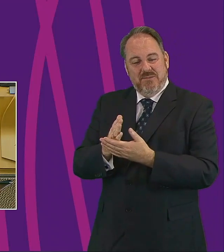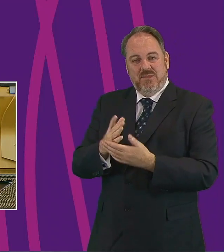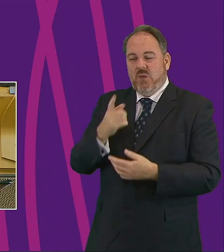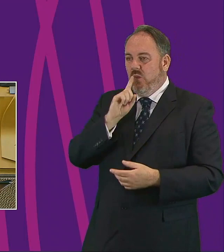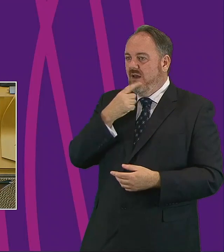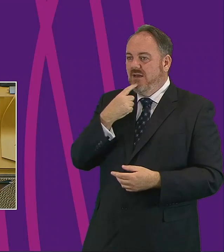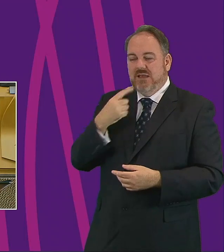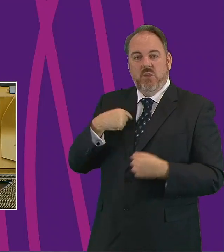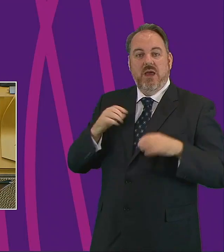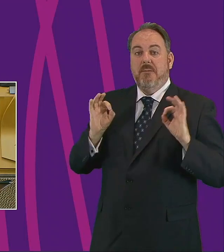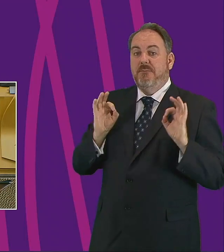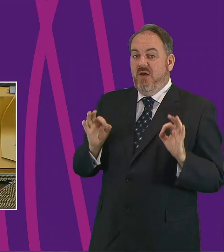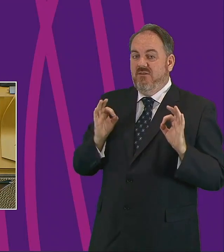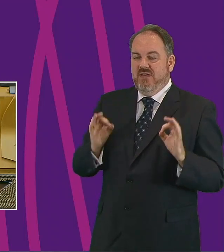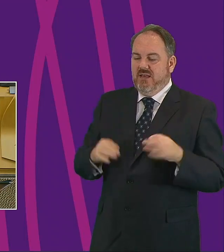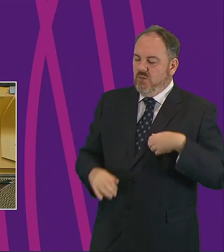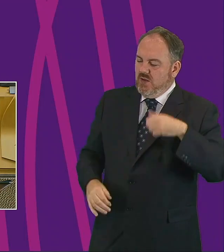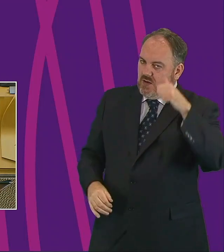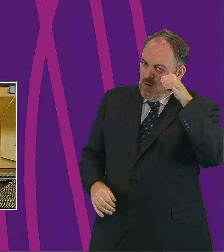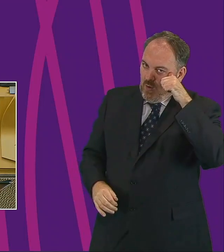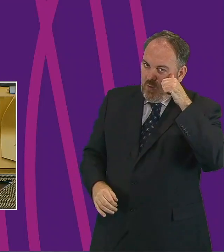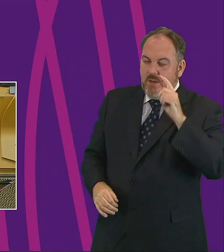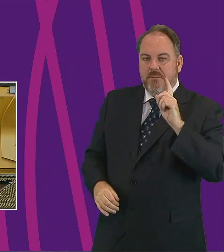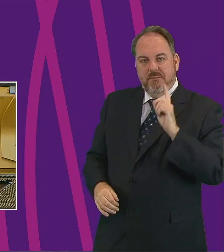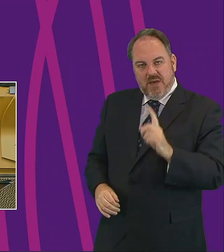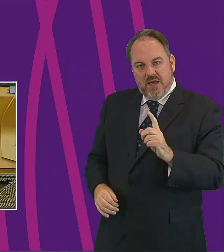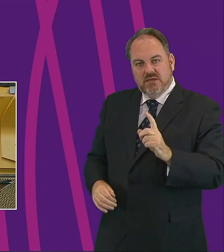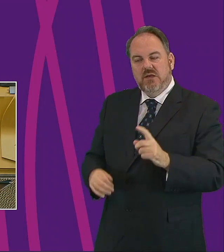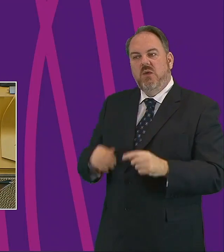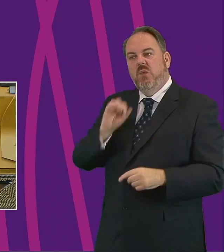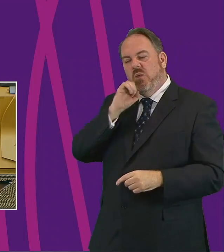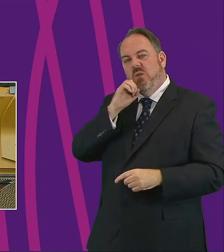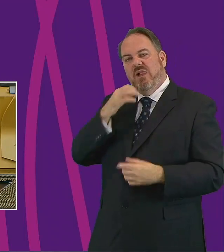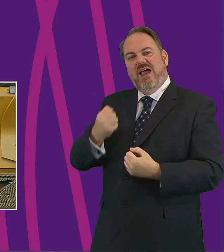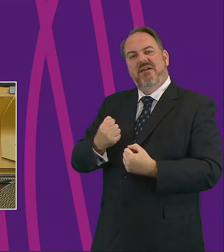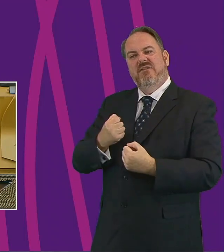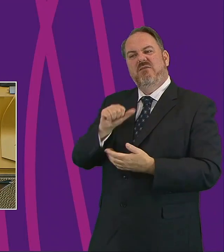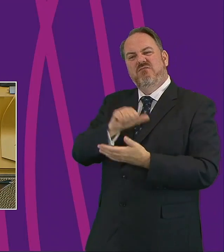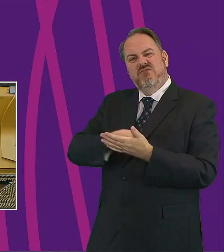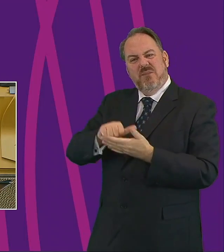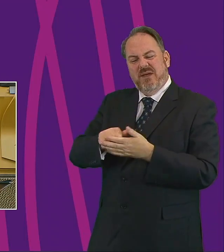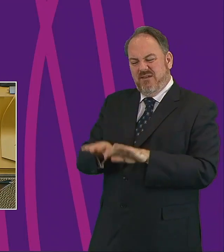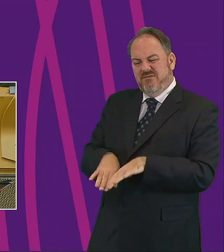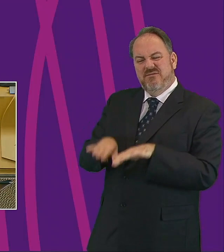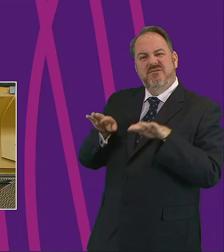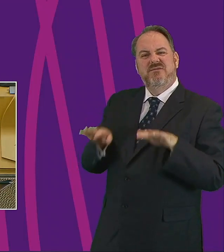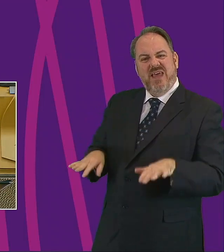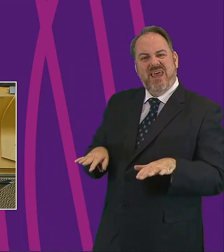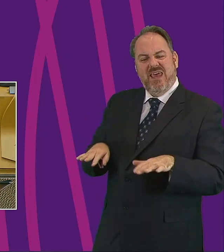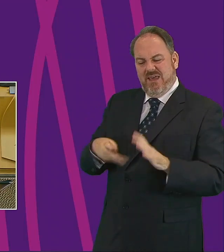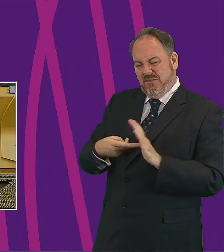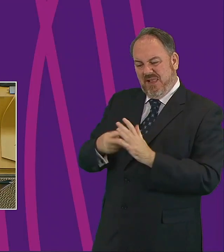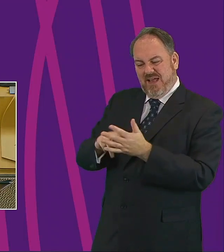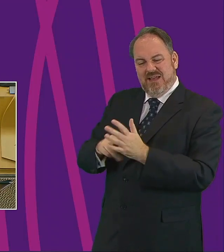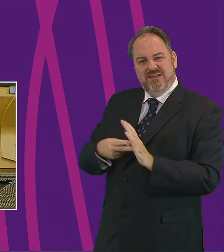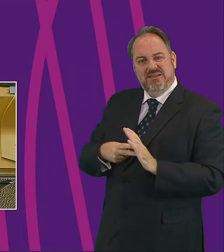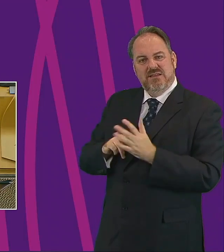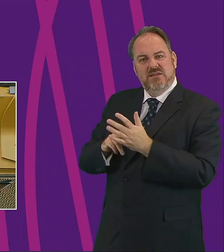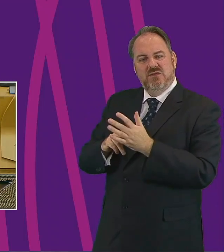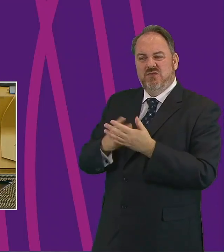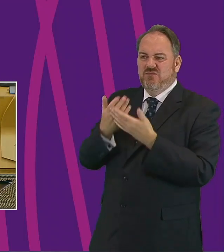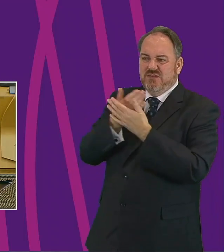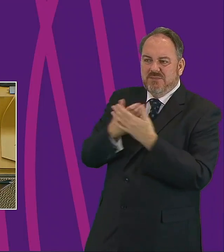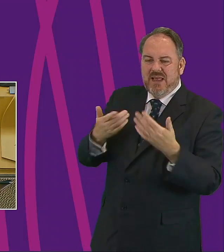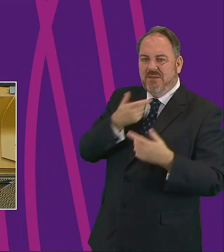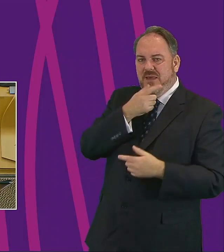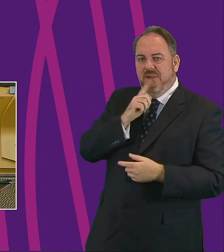all of the time. But we will be able to have systems that reflect our values as a country. And I think what happened to Mercy Baguma, although we don't